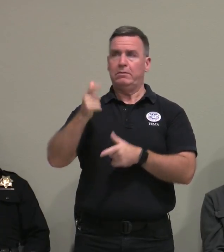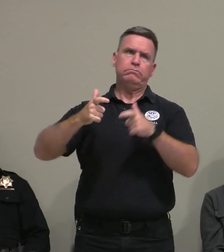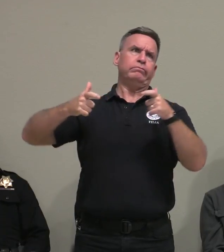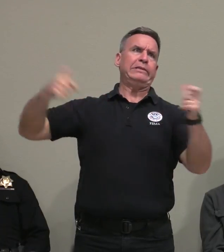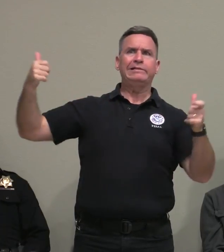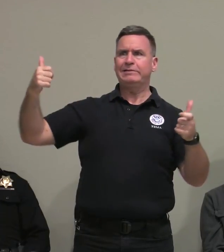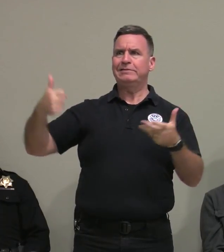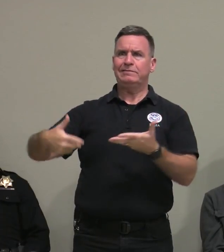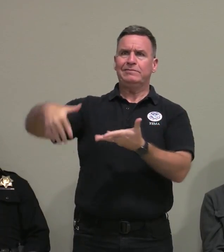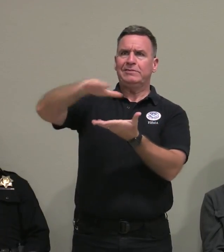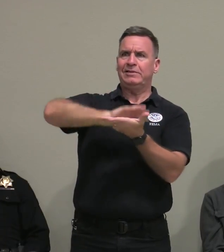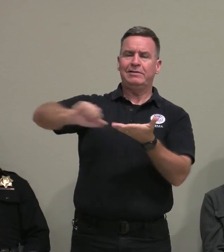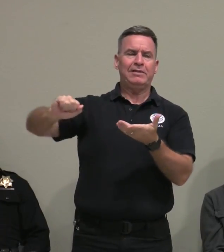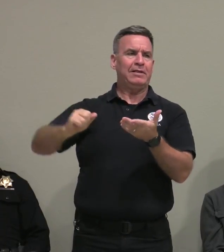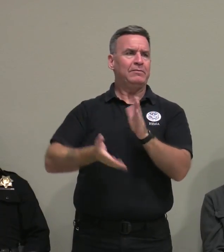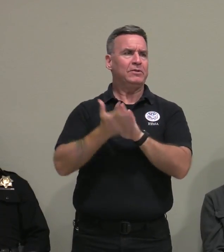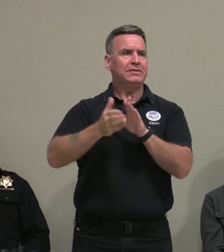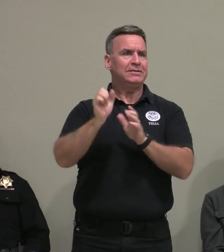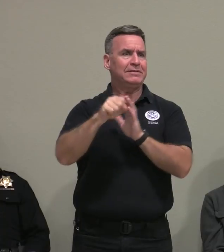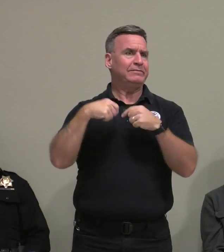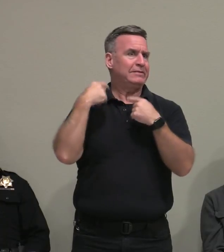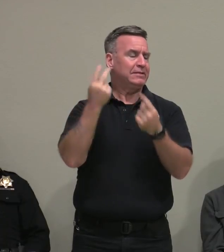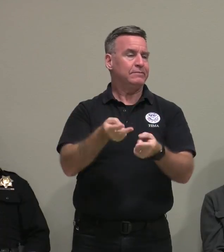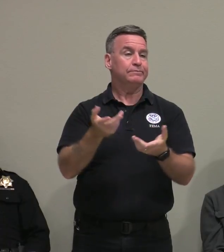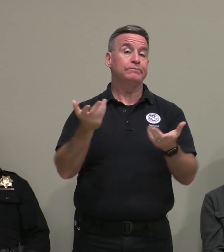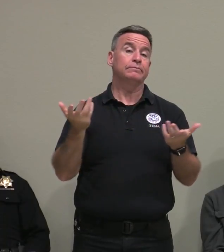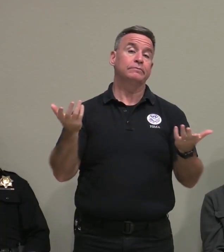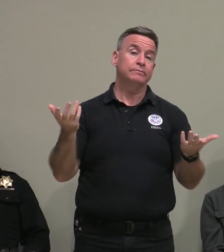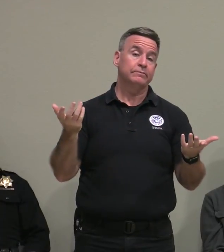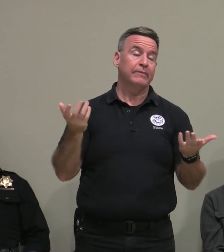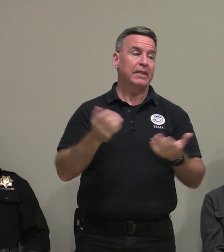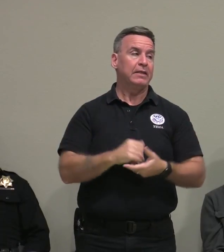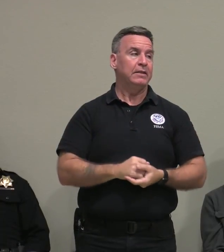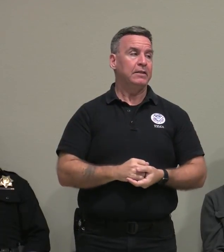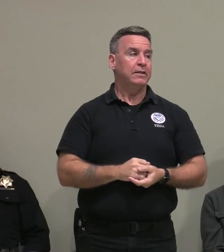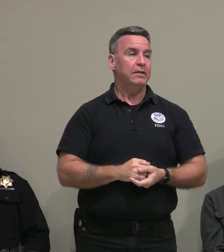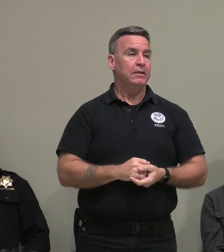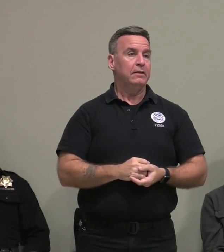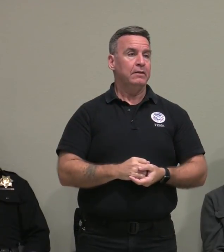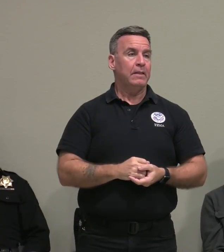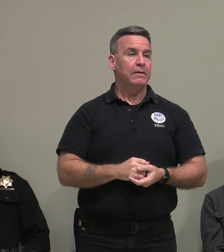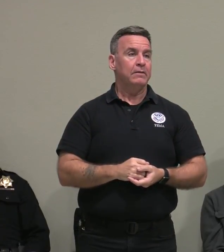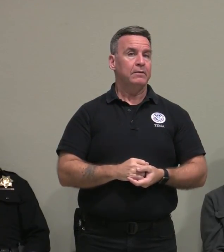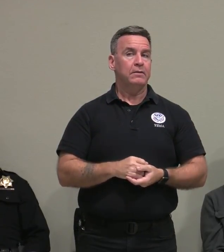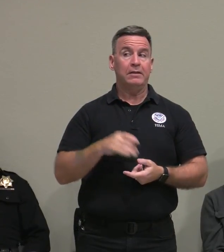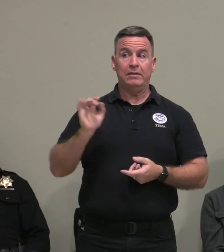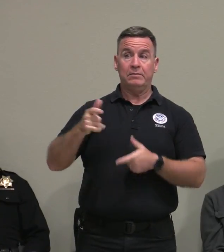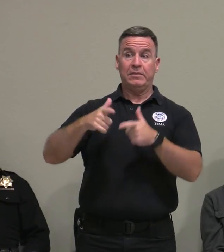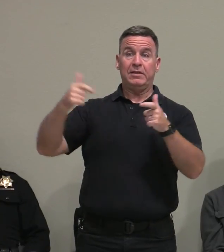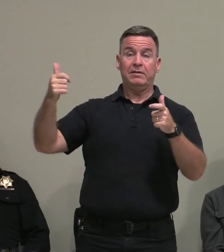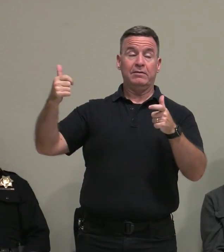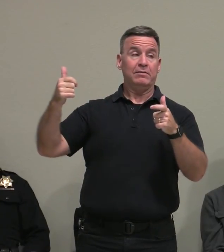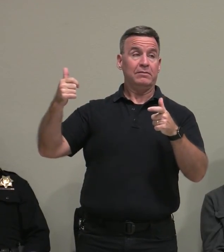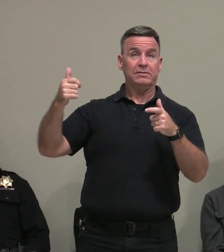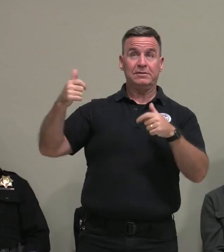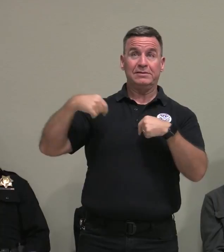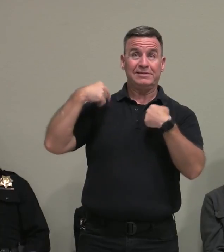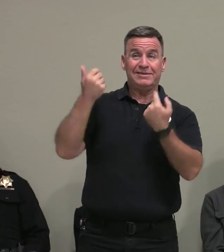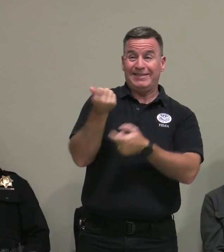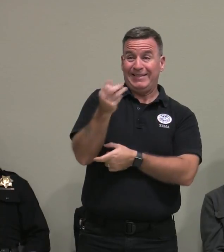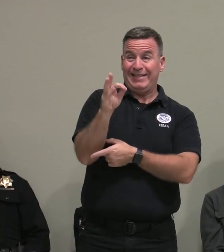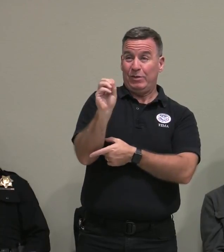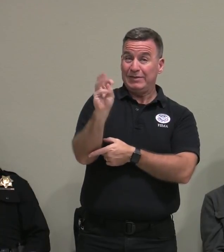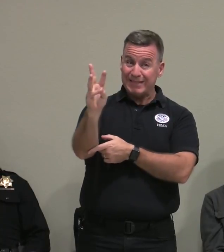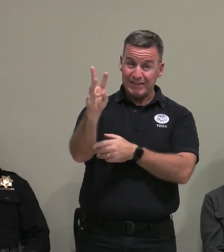largest debris operation that the state had ever seen. Actually, it was bigger since the 1906